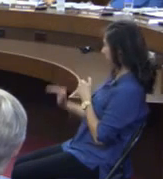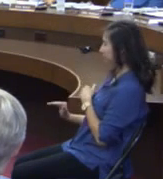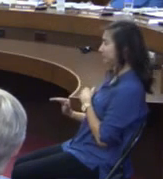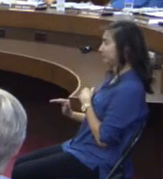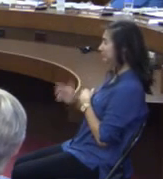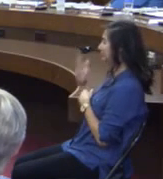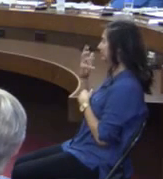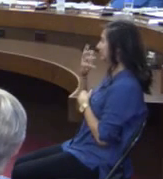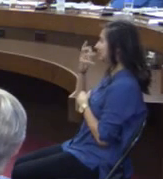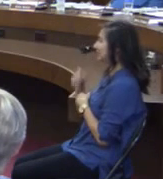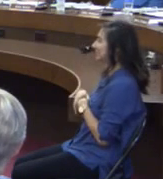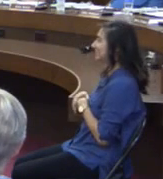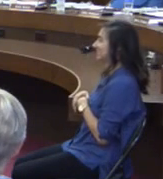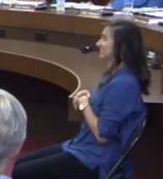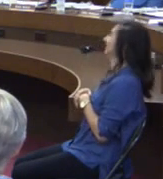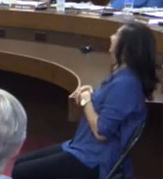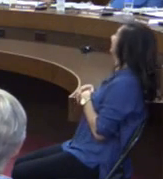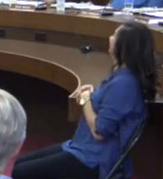younger.